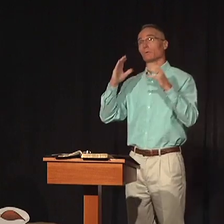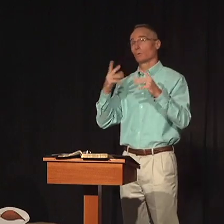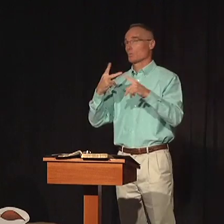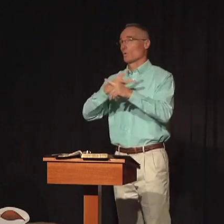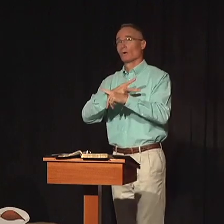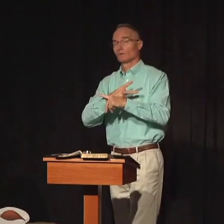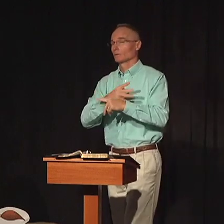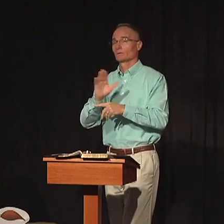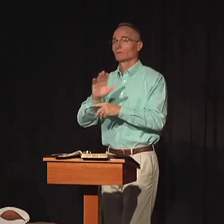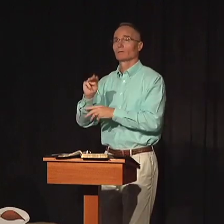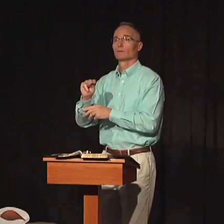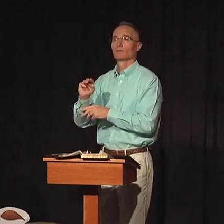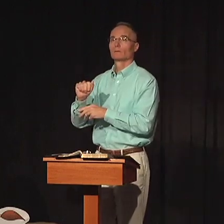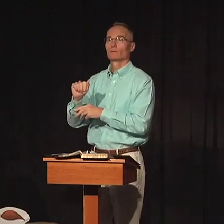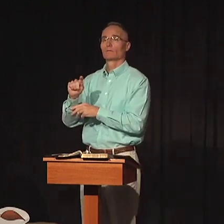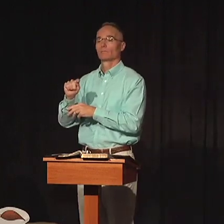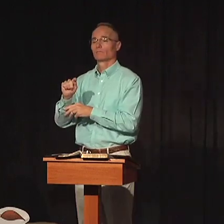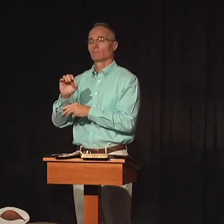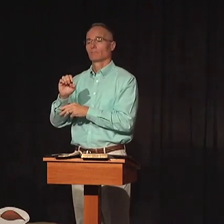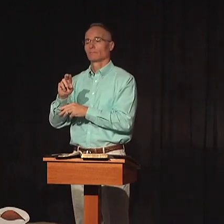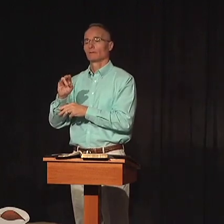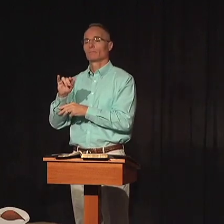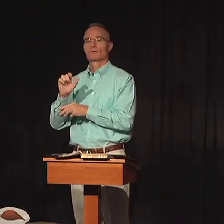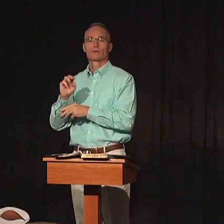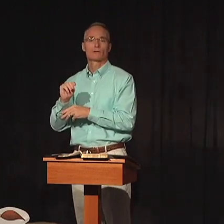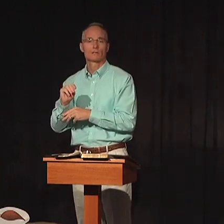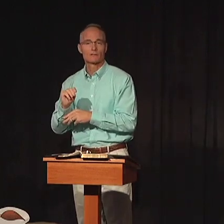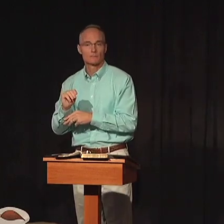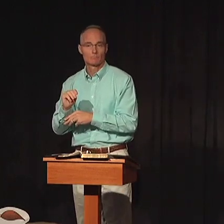Or maybe you were thinking what's worse would be materialism.